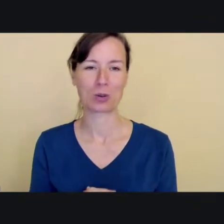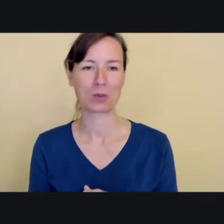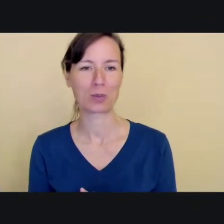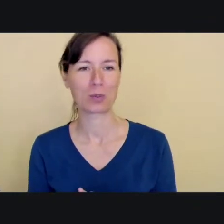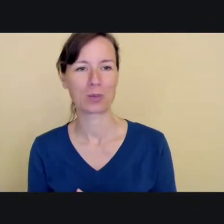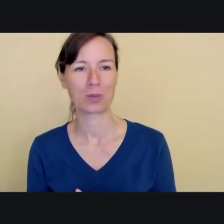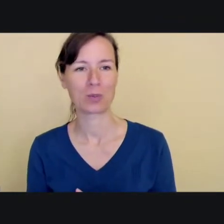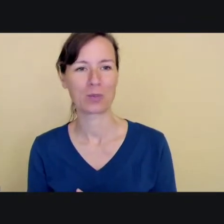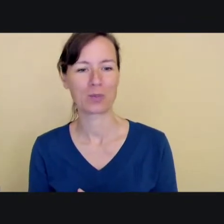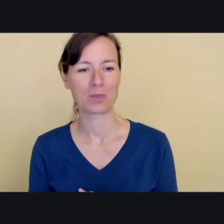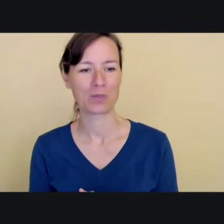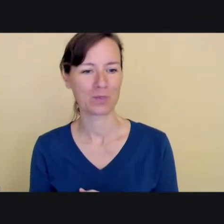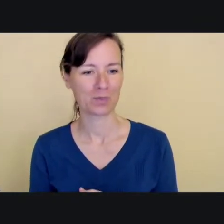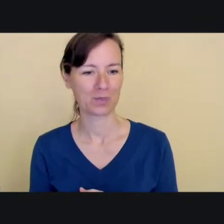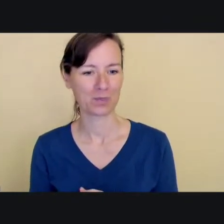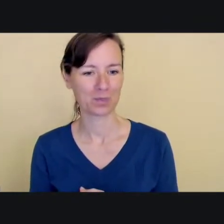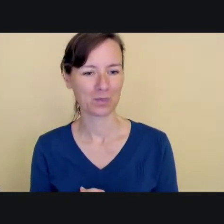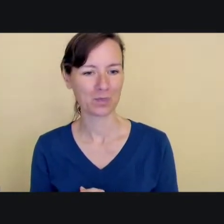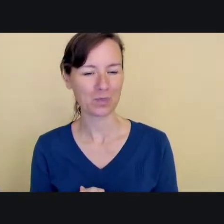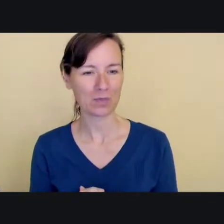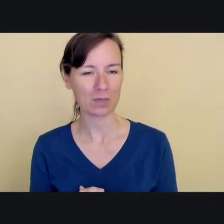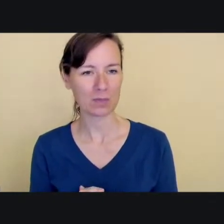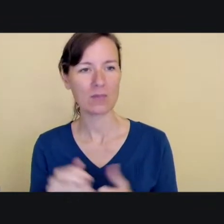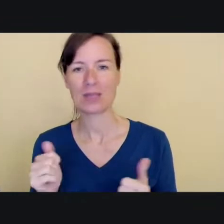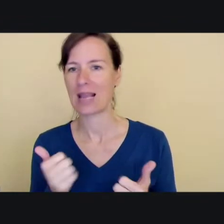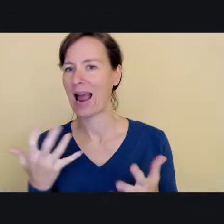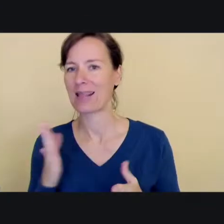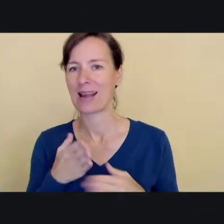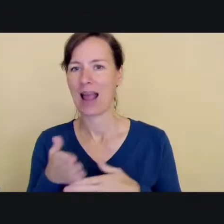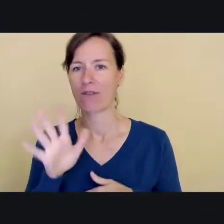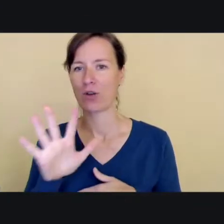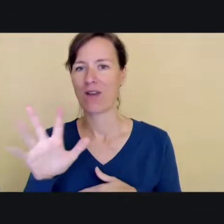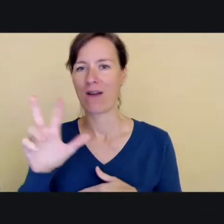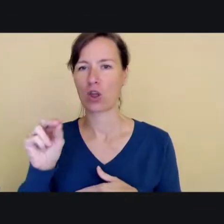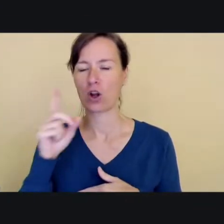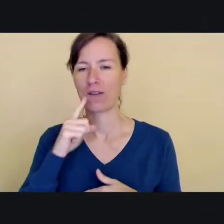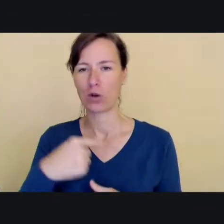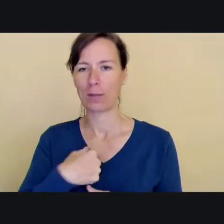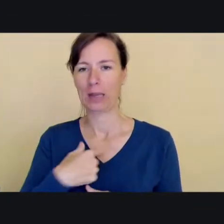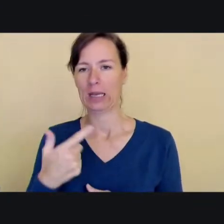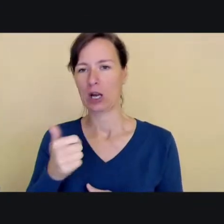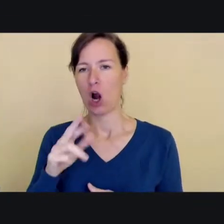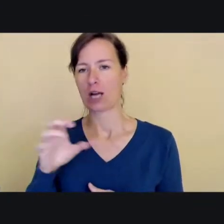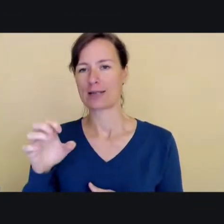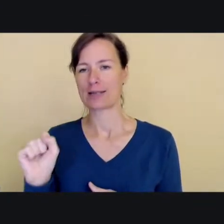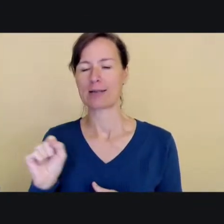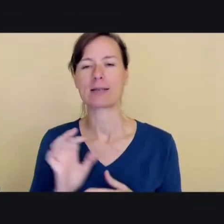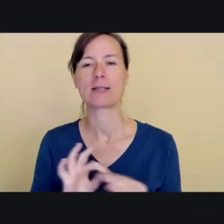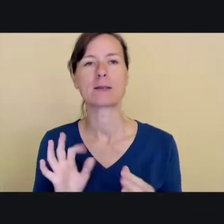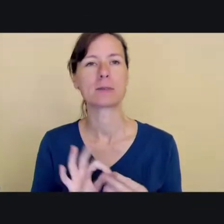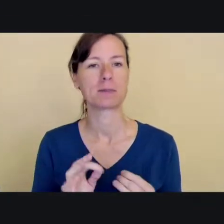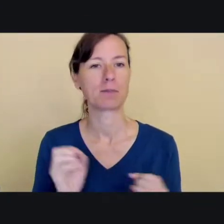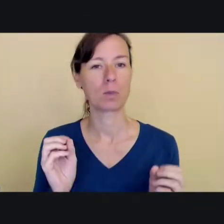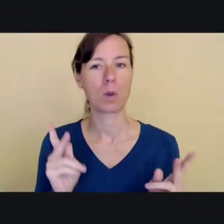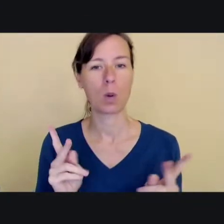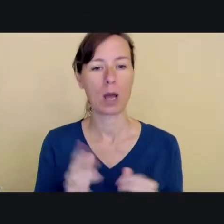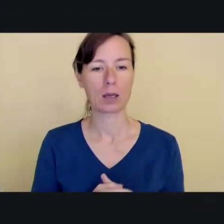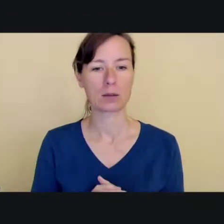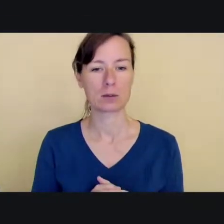Okay. Just to reiterate, anything after 5:30 for me, I'm available. So. Got it.